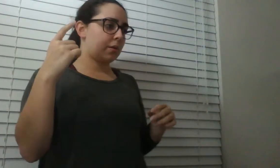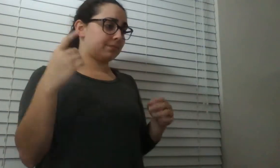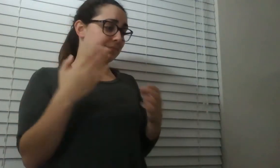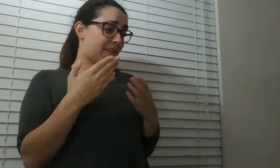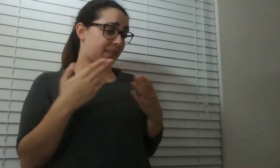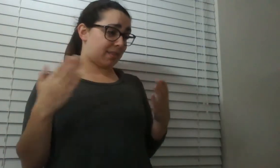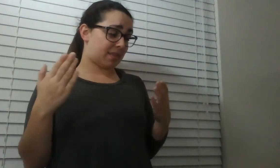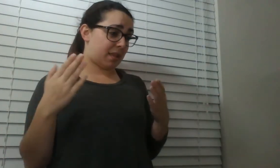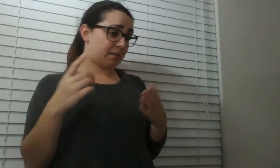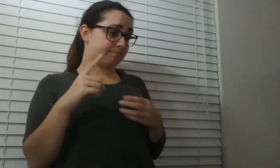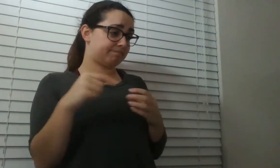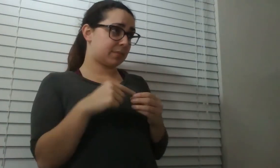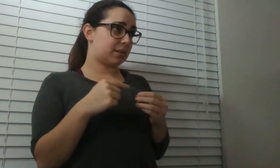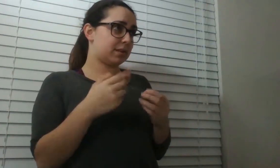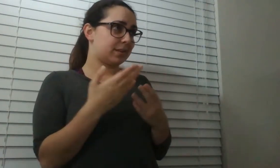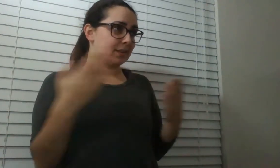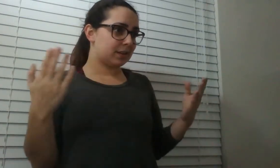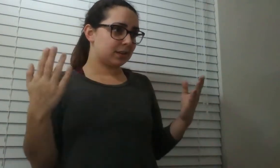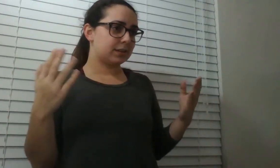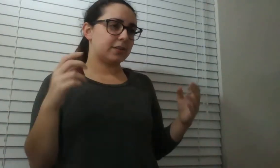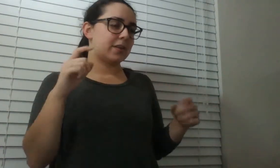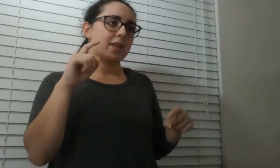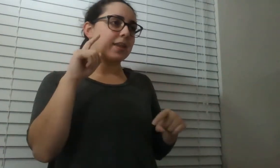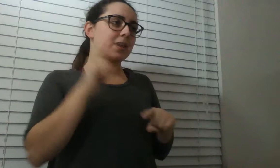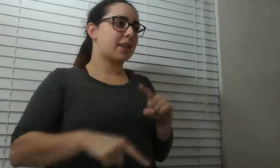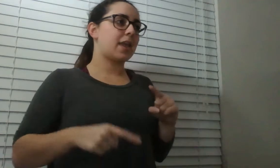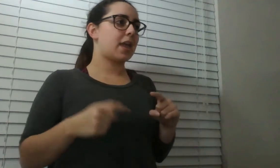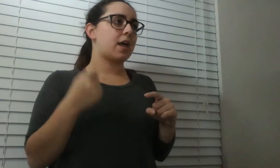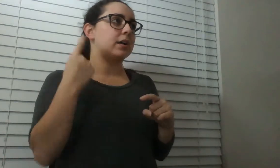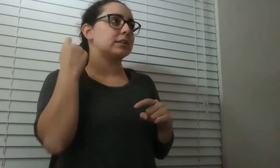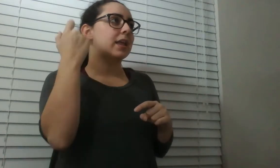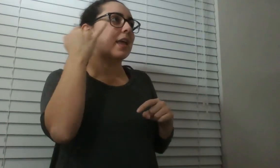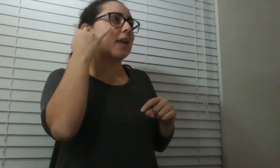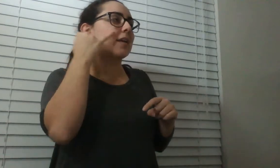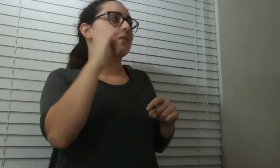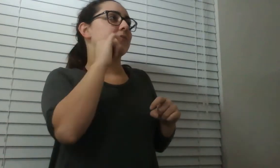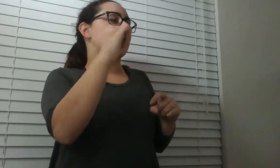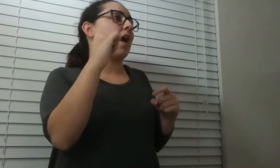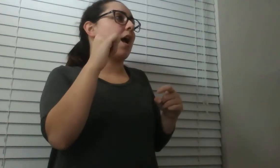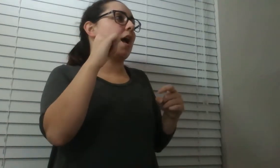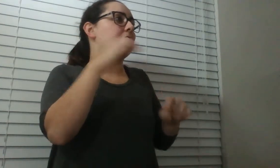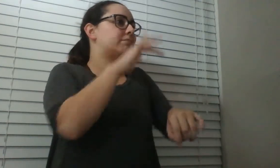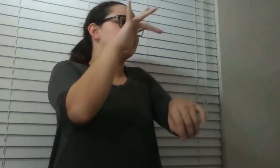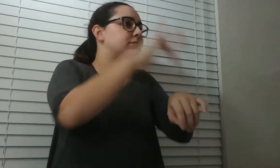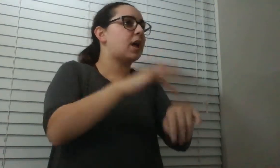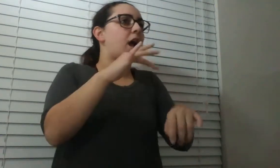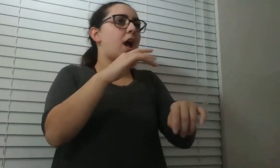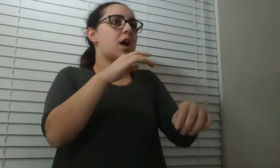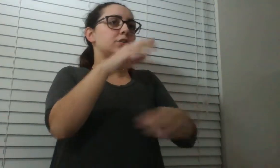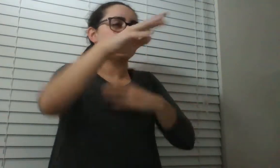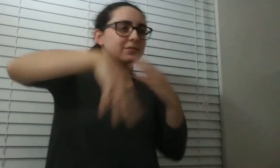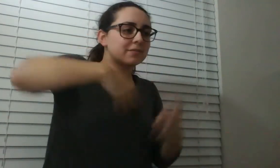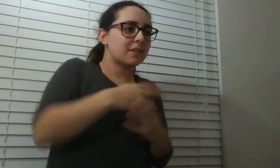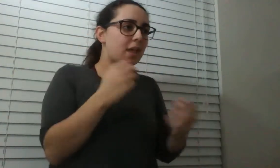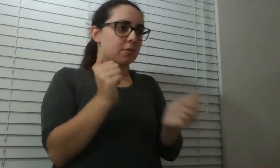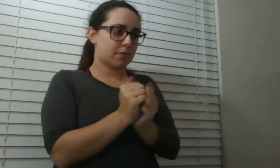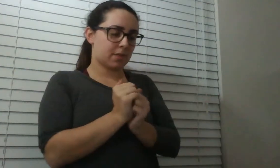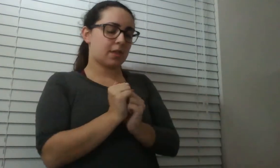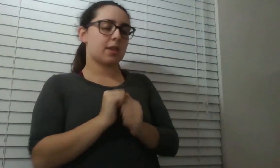and interact with them. Like, that's how you get the essence of what's in there. But at a certain point, our producer, Lynn Levy, who really produced this